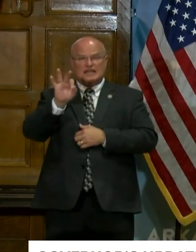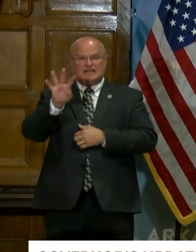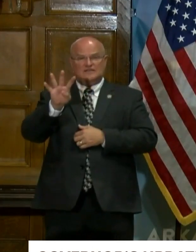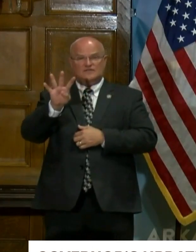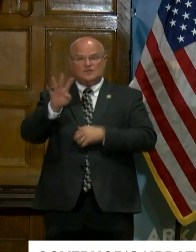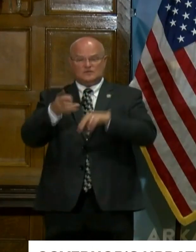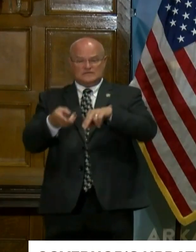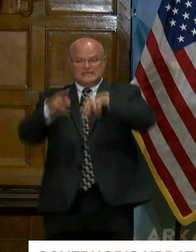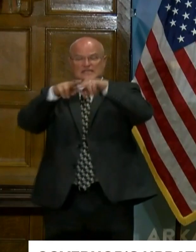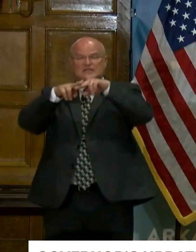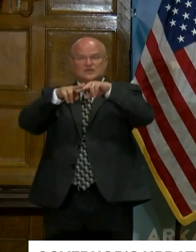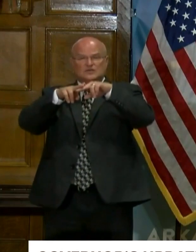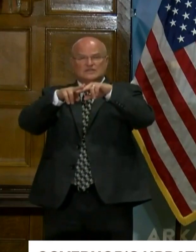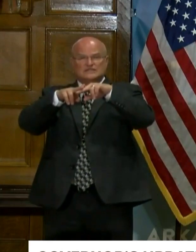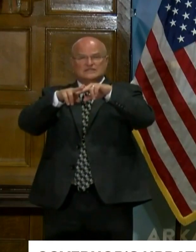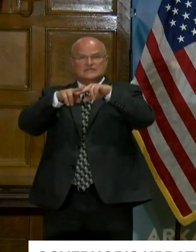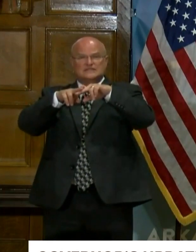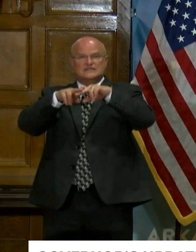394. That's an increase of